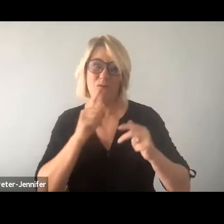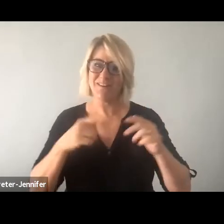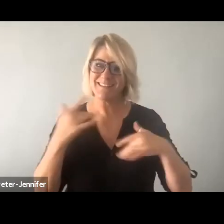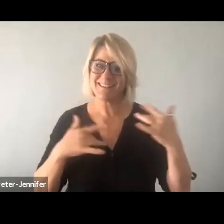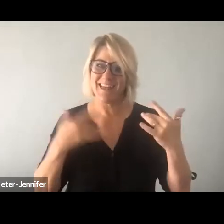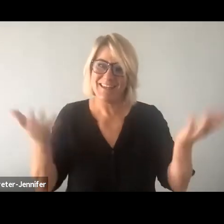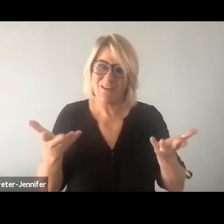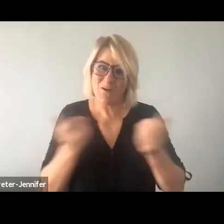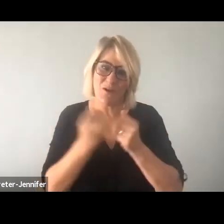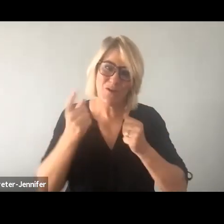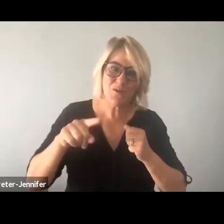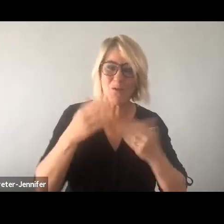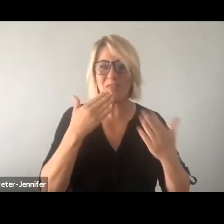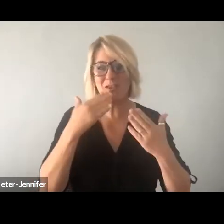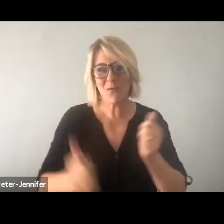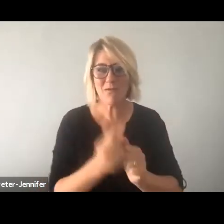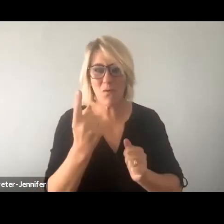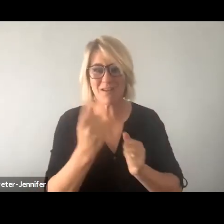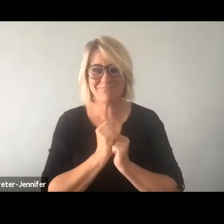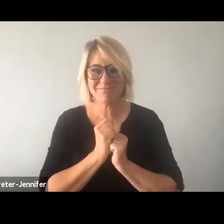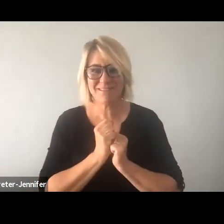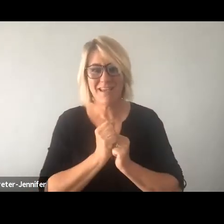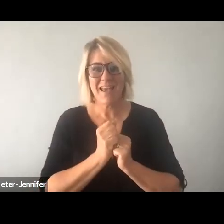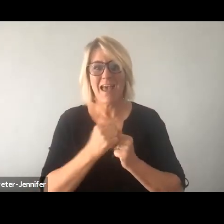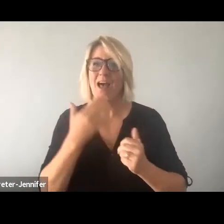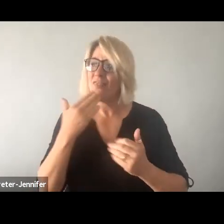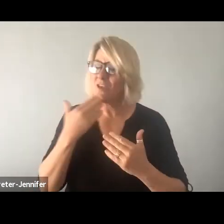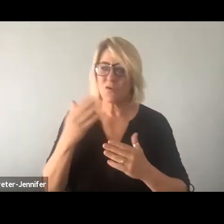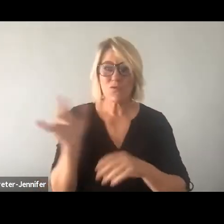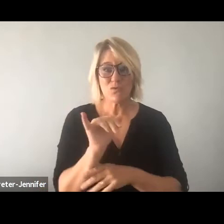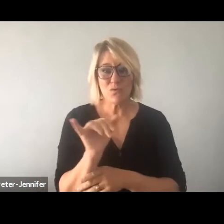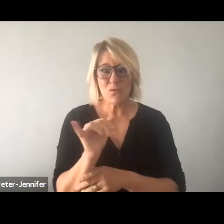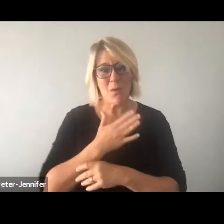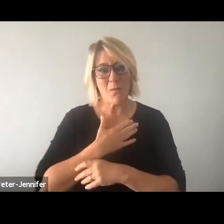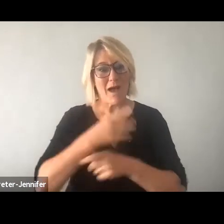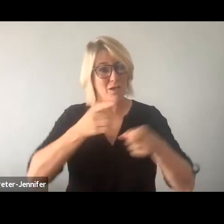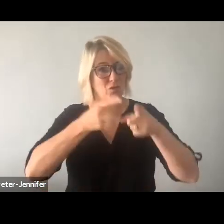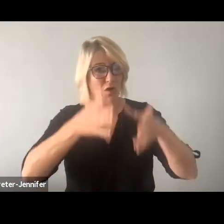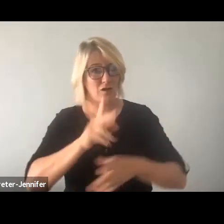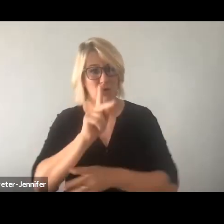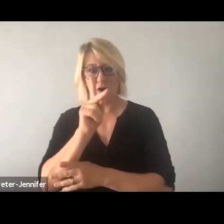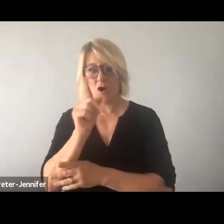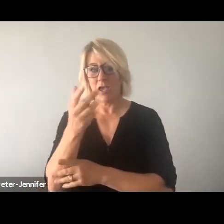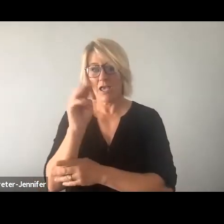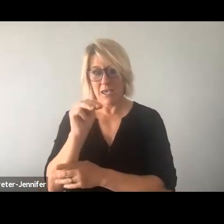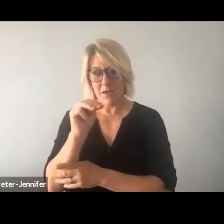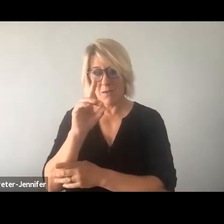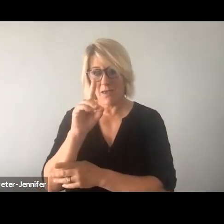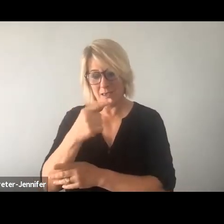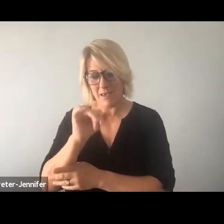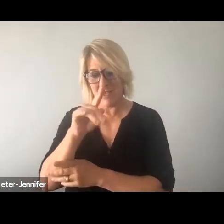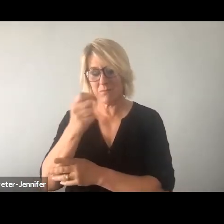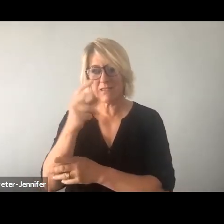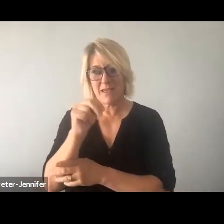here. So thank you, everyone. And I would also like to thank my director, Kim Gibson, and also Sierra